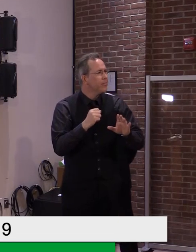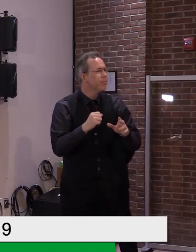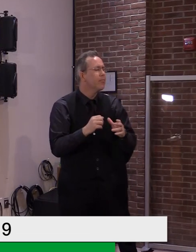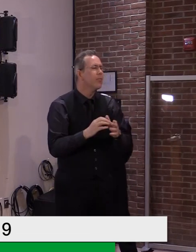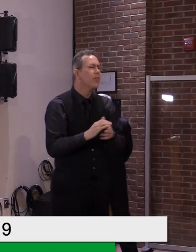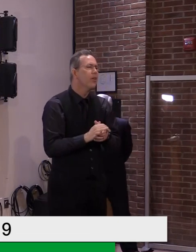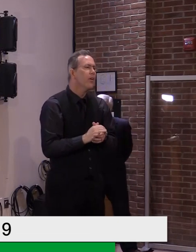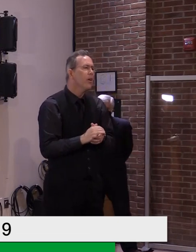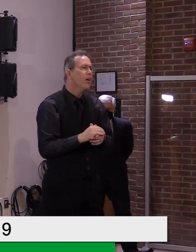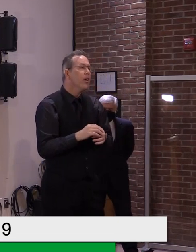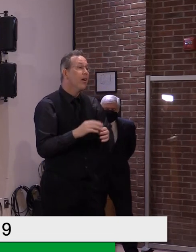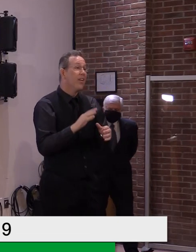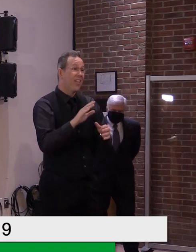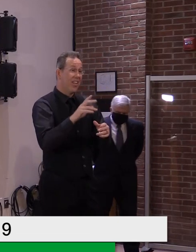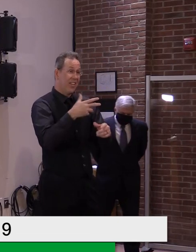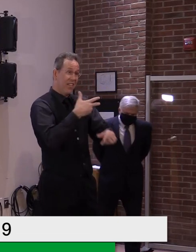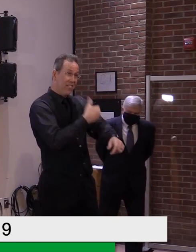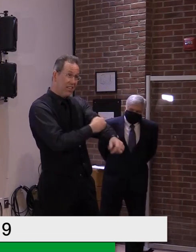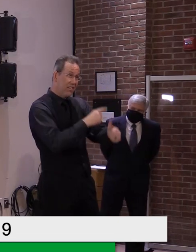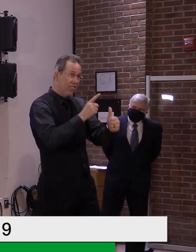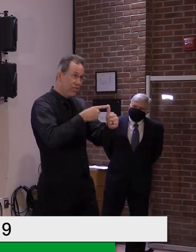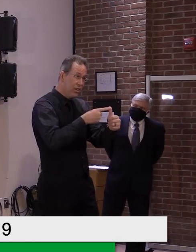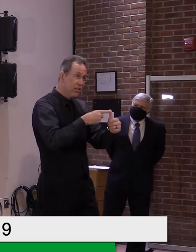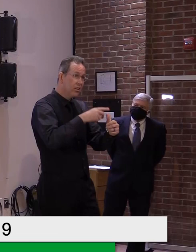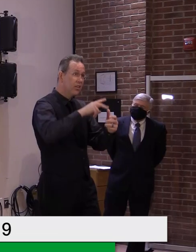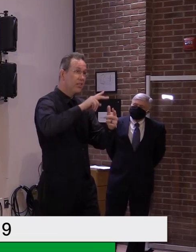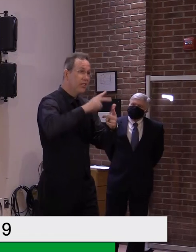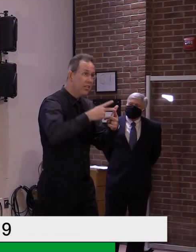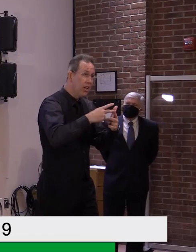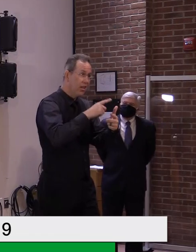couple weeks to wait. So not everyone